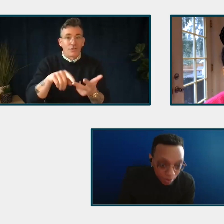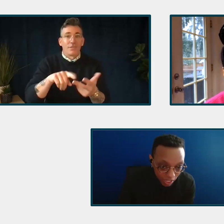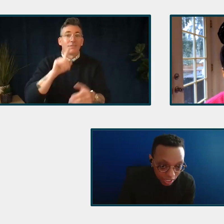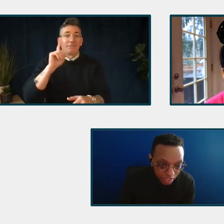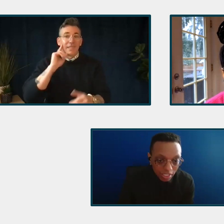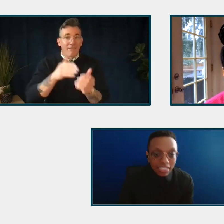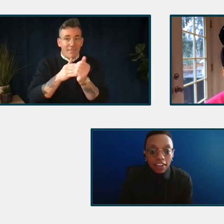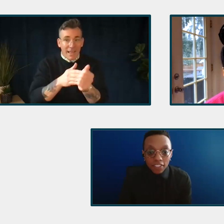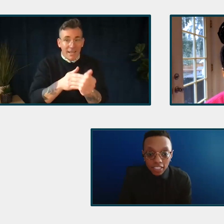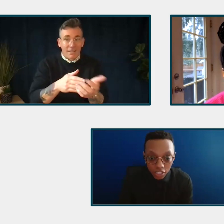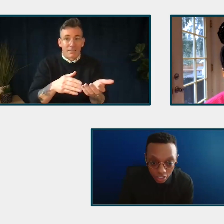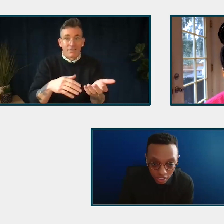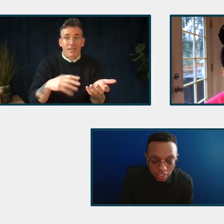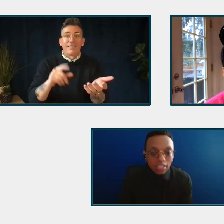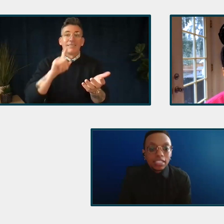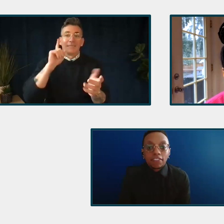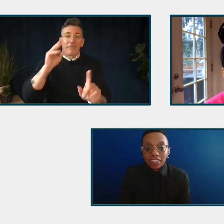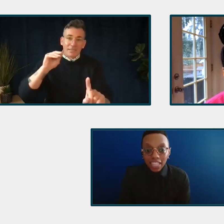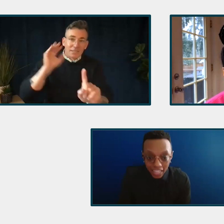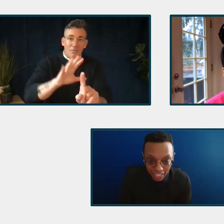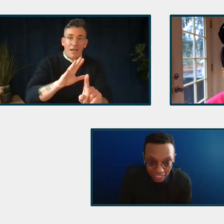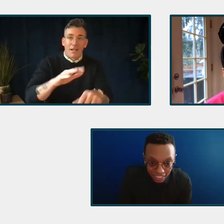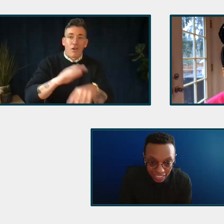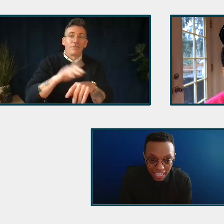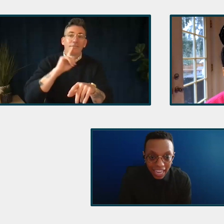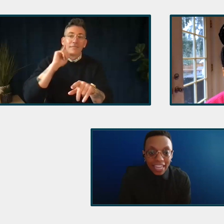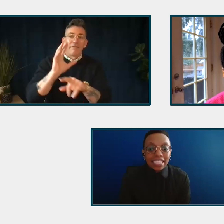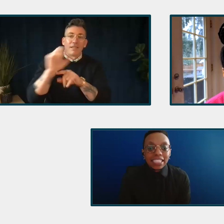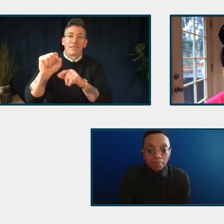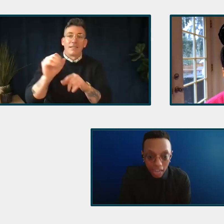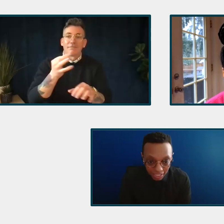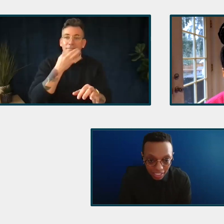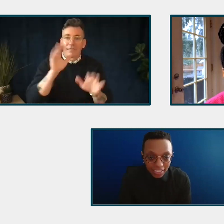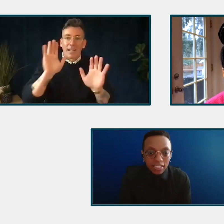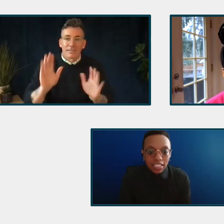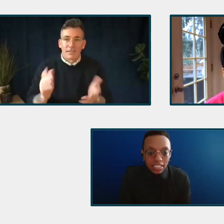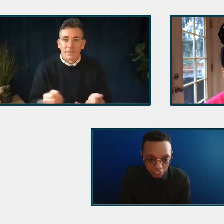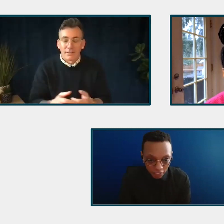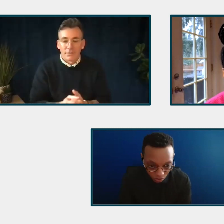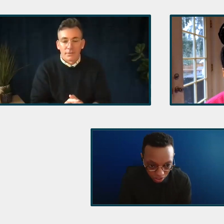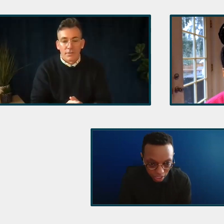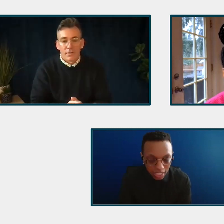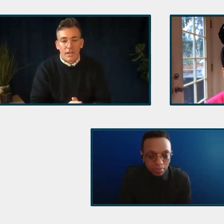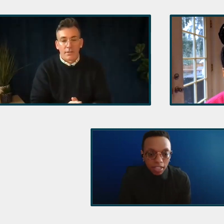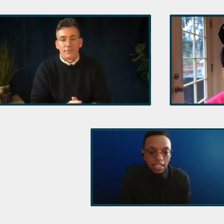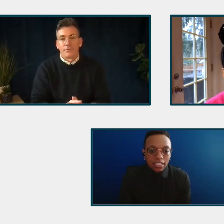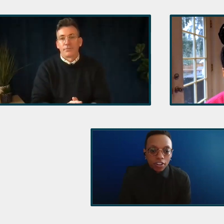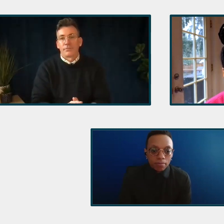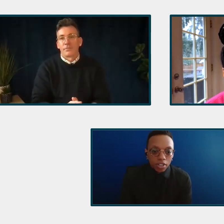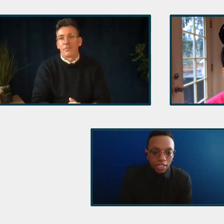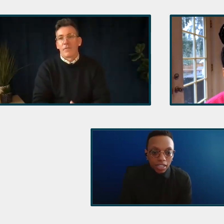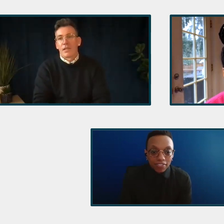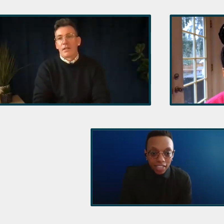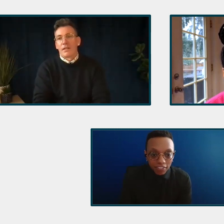and operated, deaf-centered, deaf-led, and it spotlights deaf folks, and it spotlights a